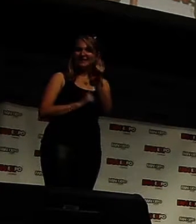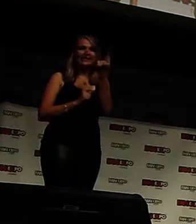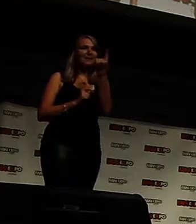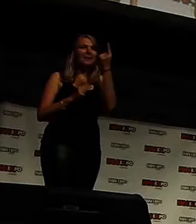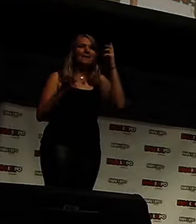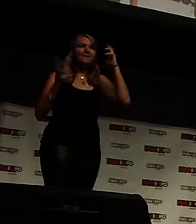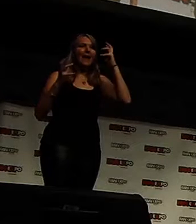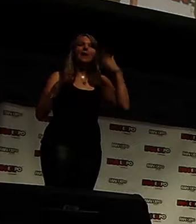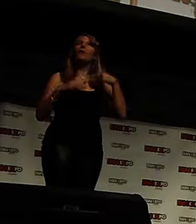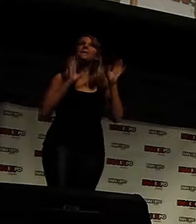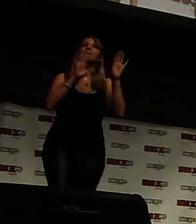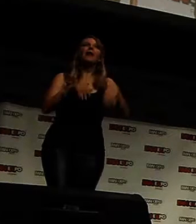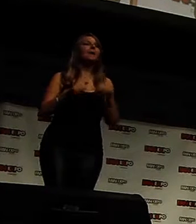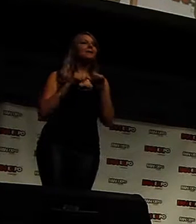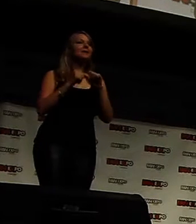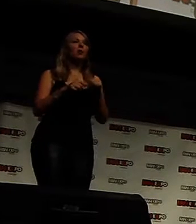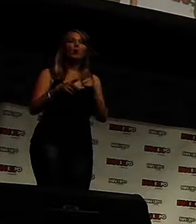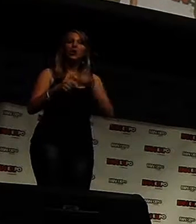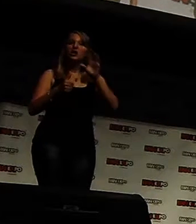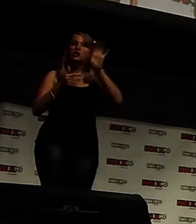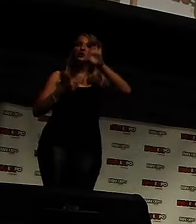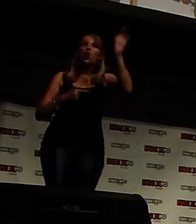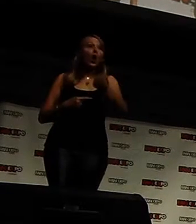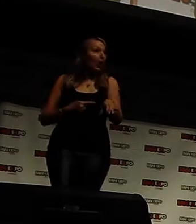I'm just going to keep going. Or Chicago. You can